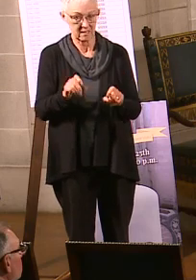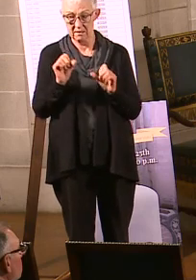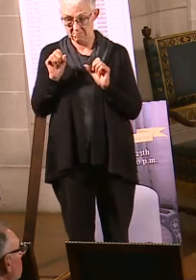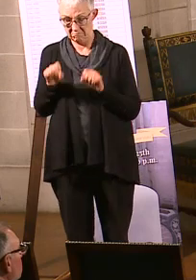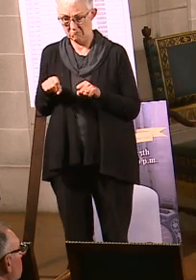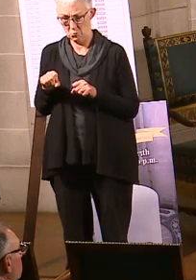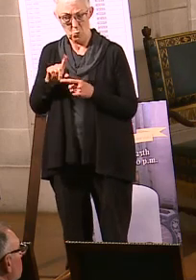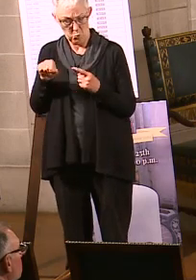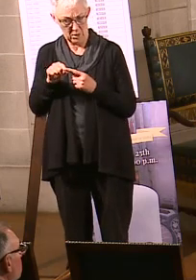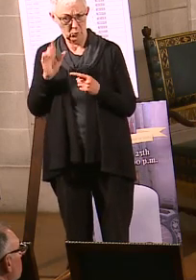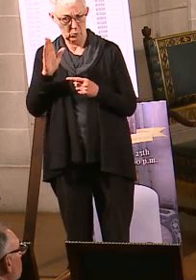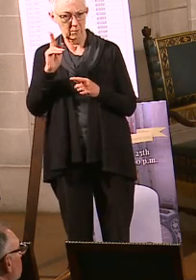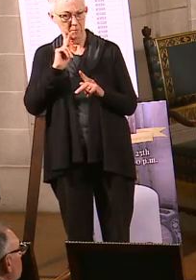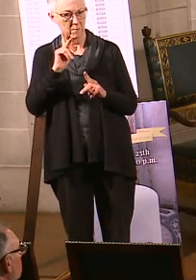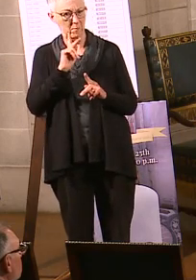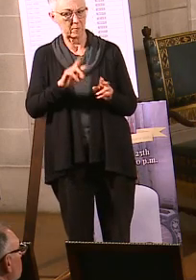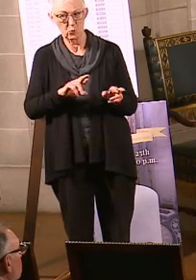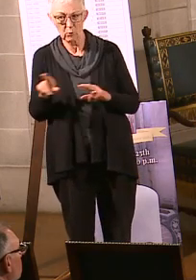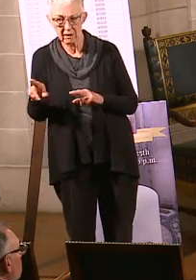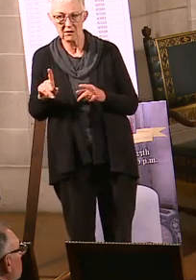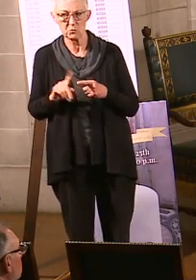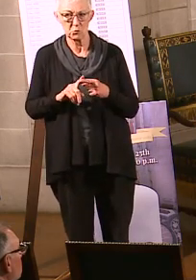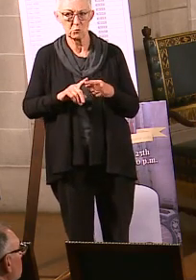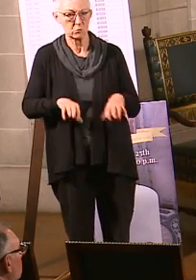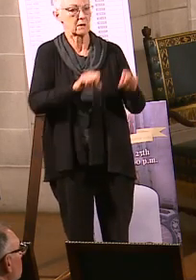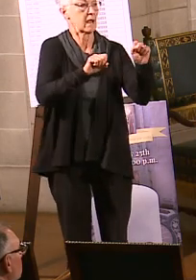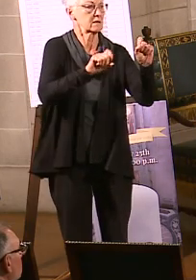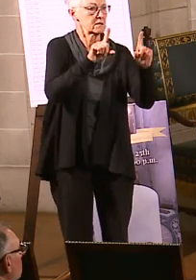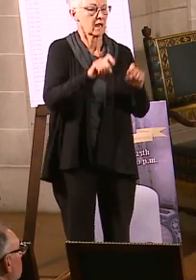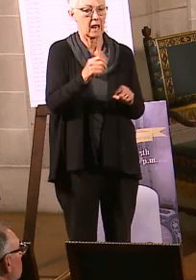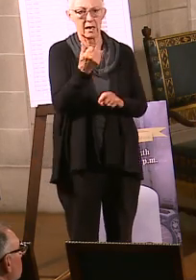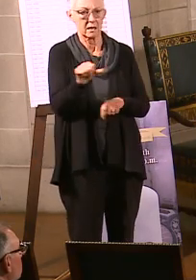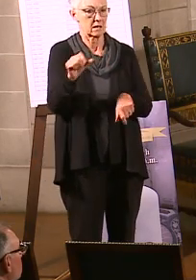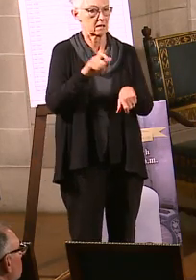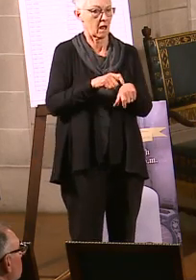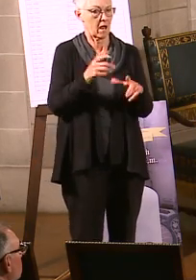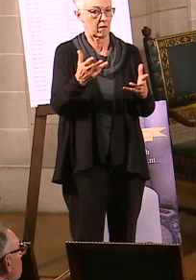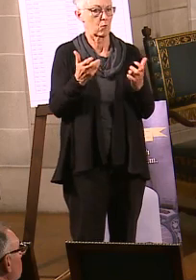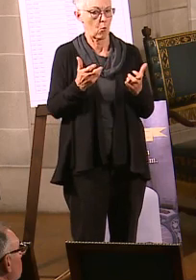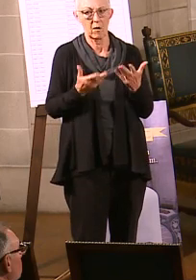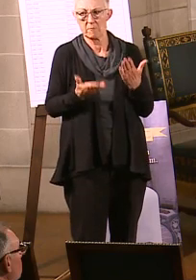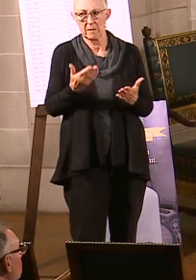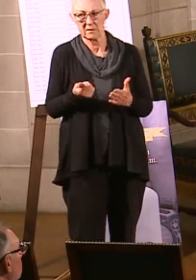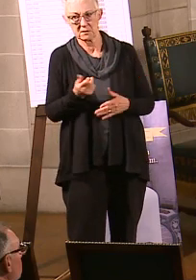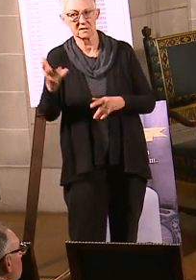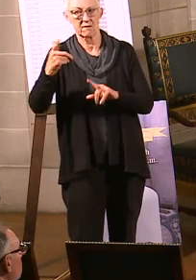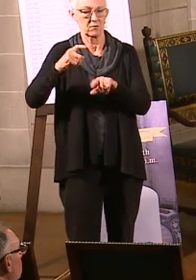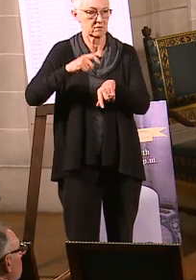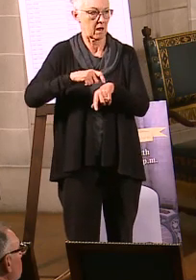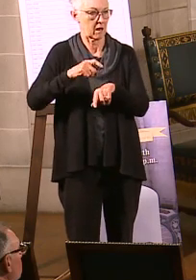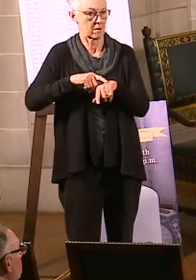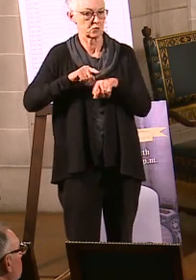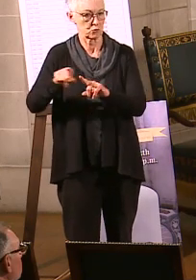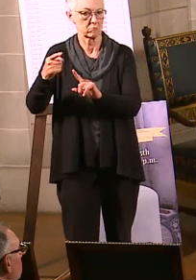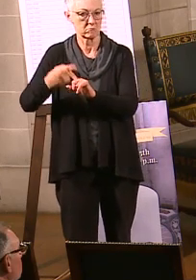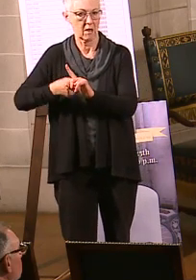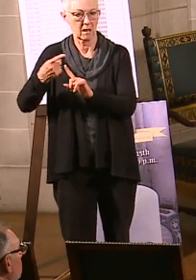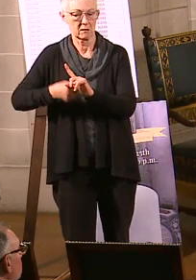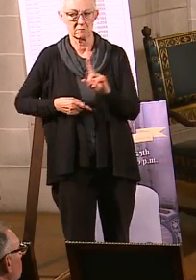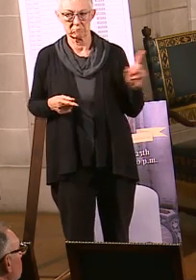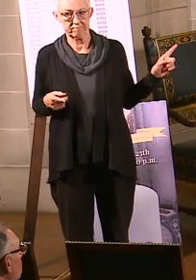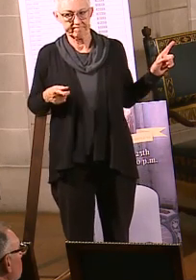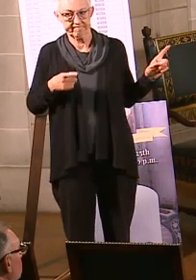a month? And certainly that is one of the possibilities we may have down the road. It'll just depend on how testing capacity ramps up across